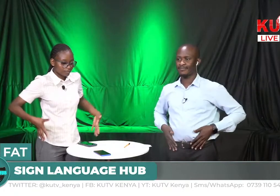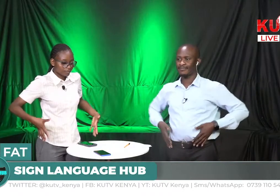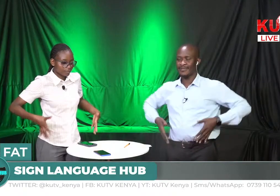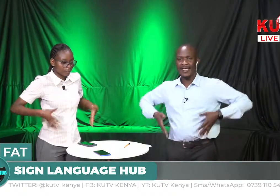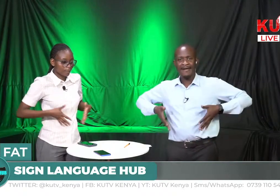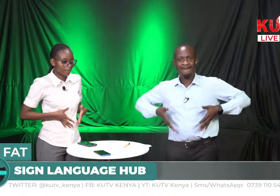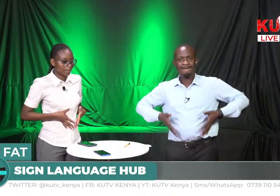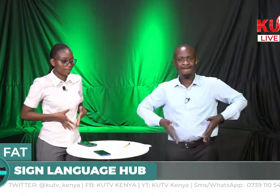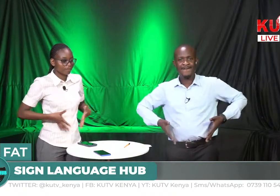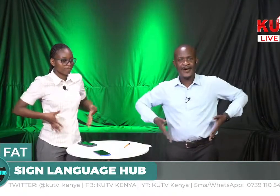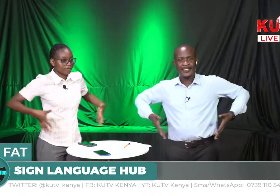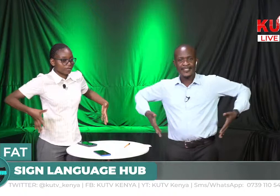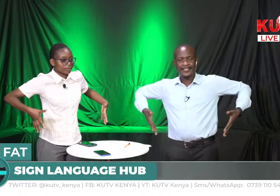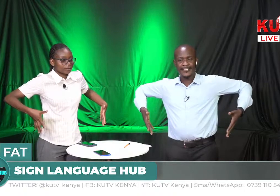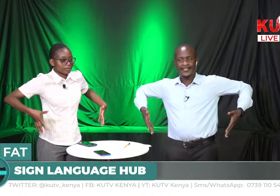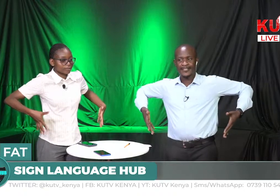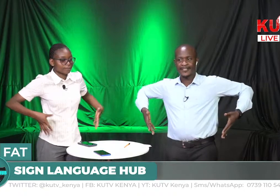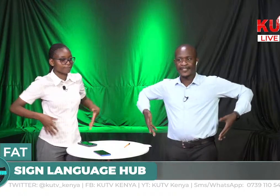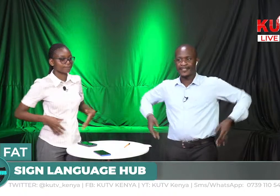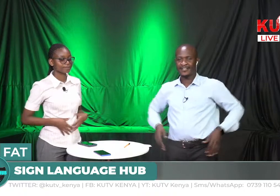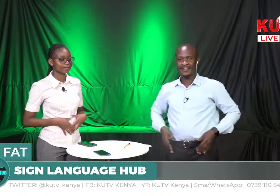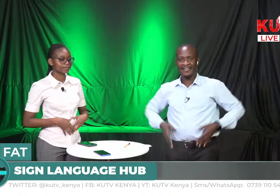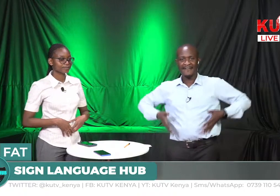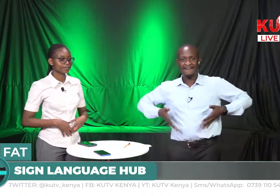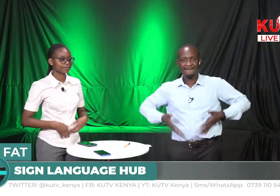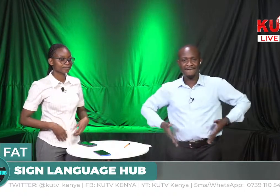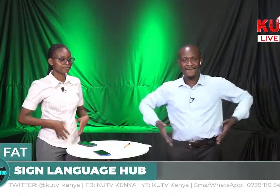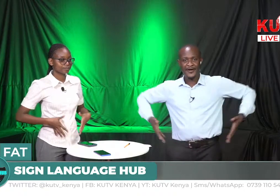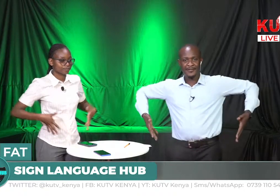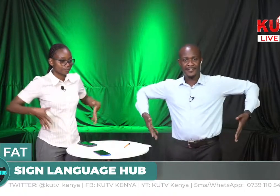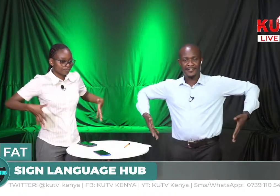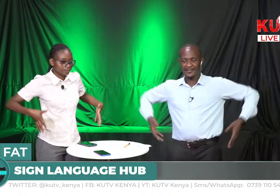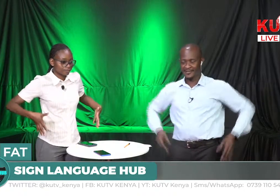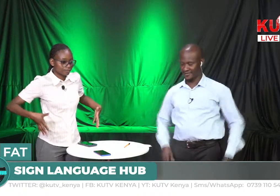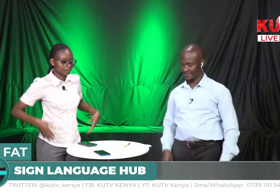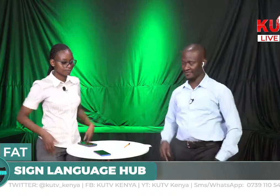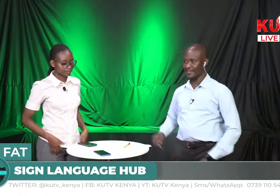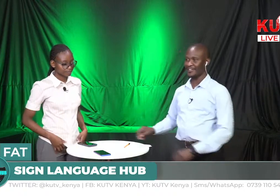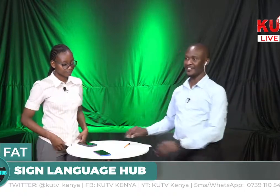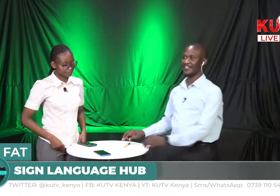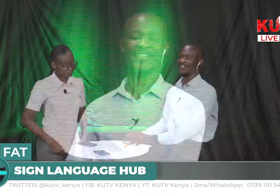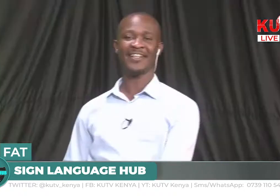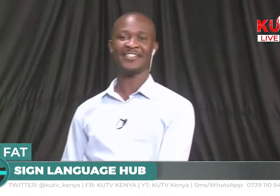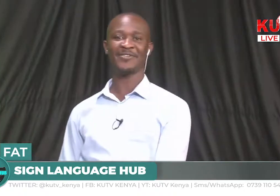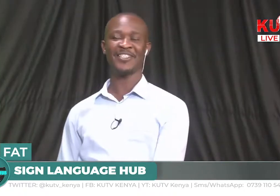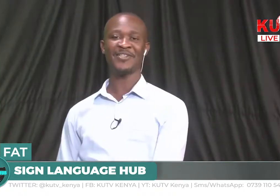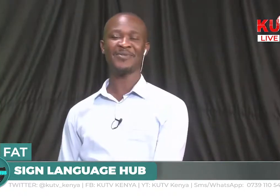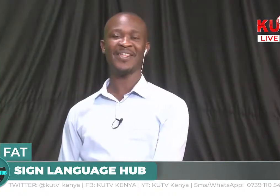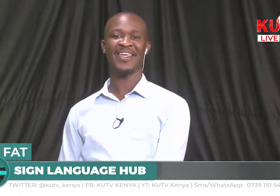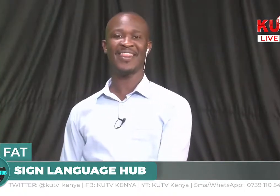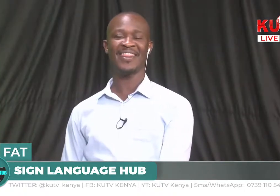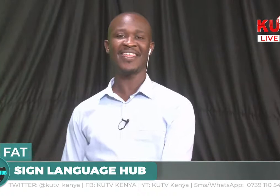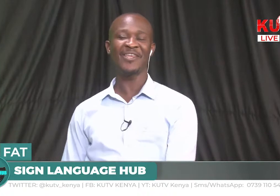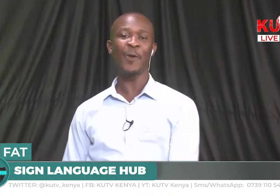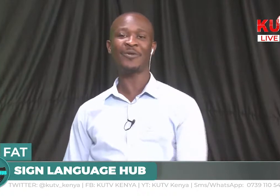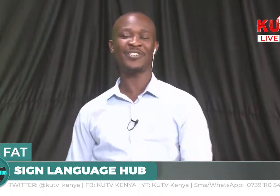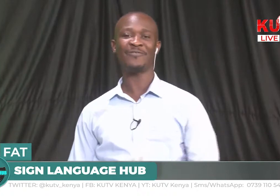Fat. Fat. All right? let's continue. Then the opposite of